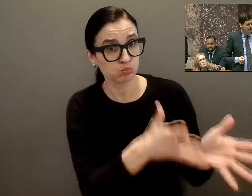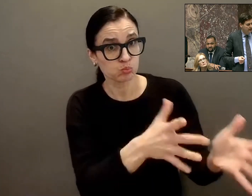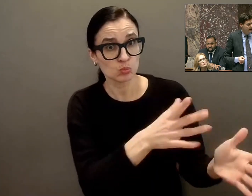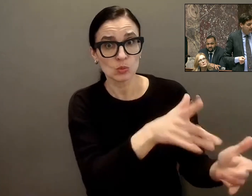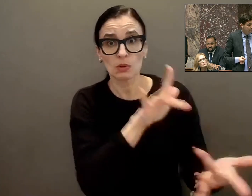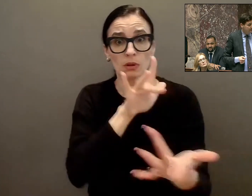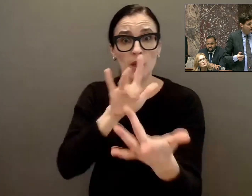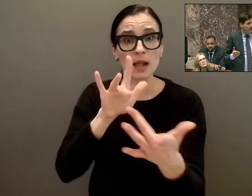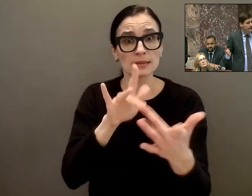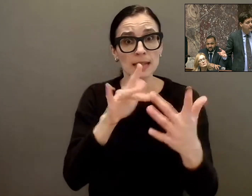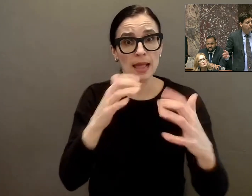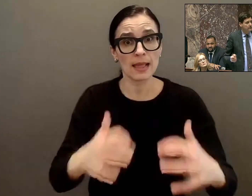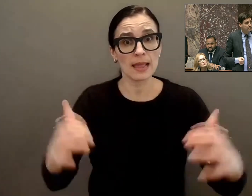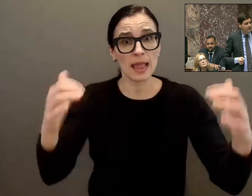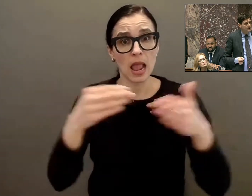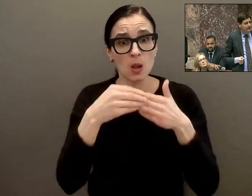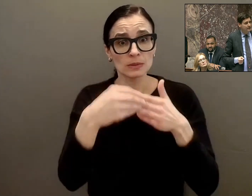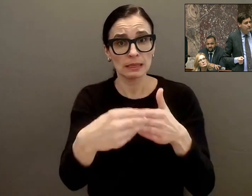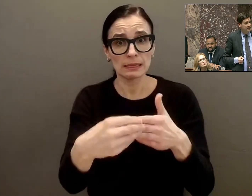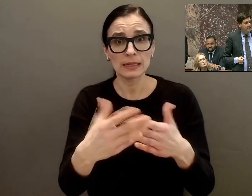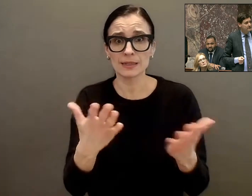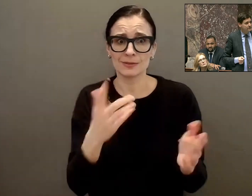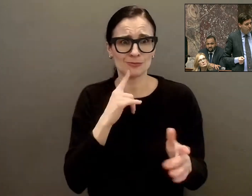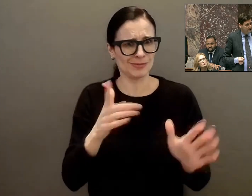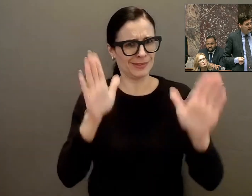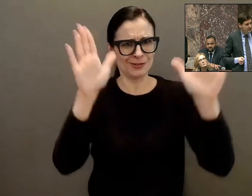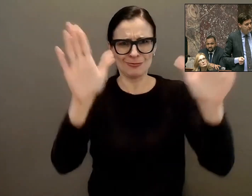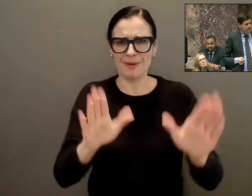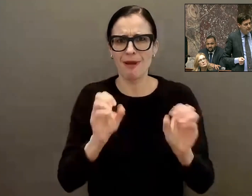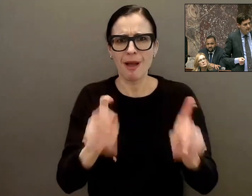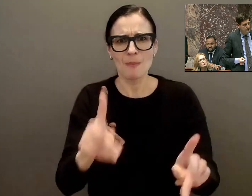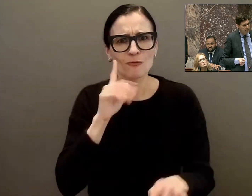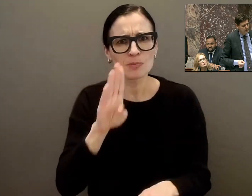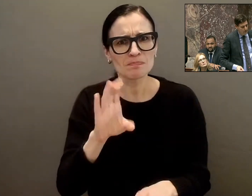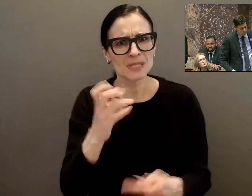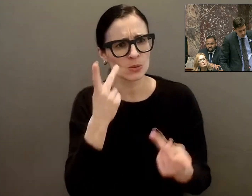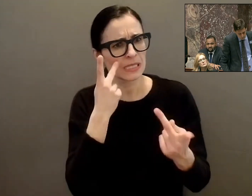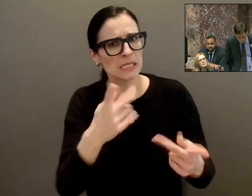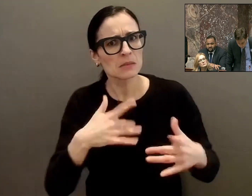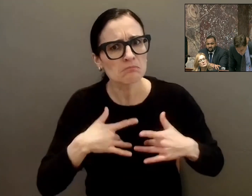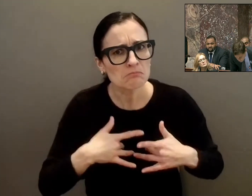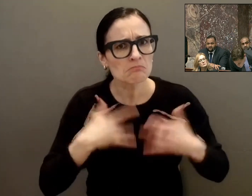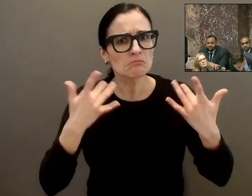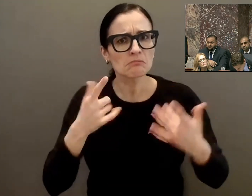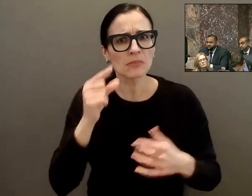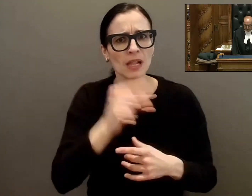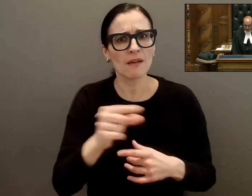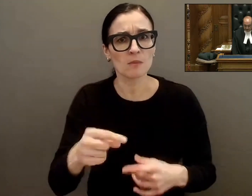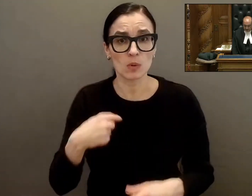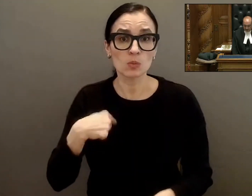issues. That's why we're engaged in so many committees with the members of the opposition.